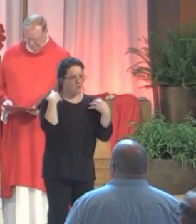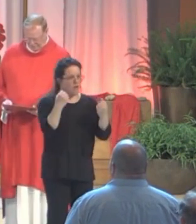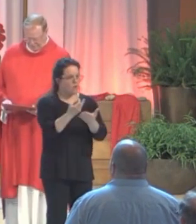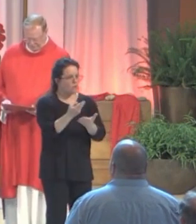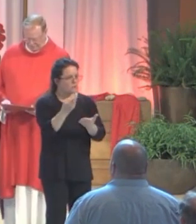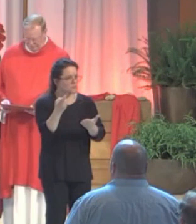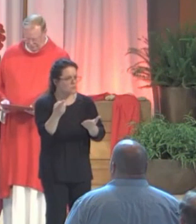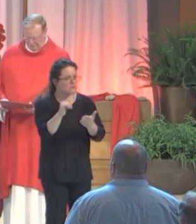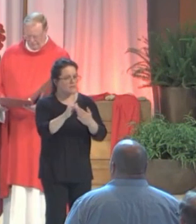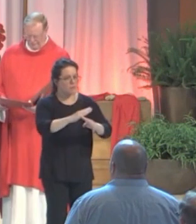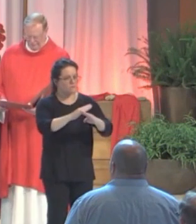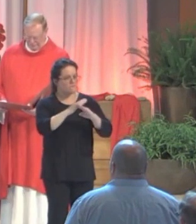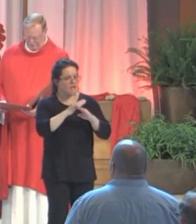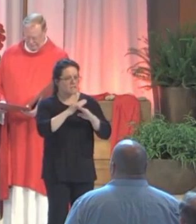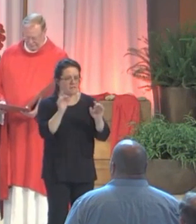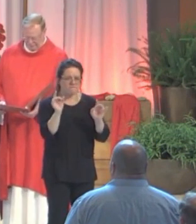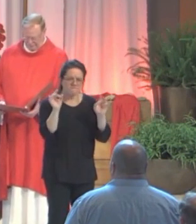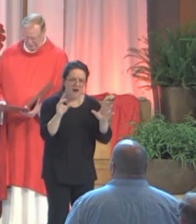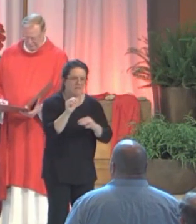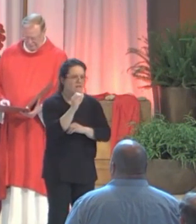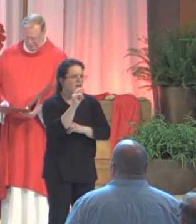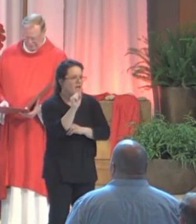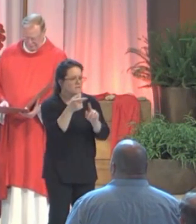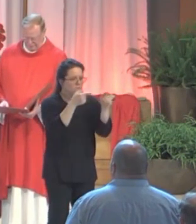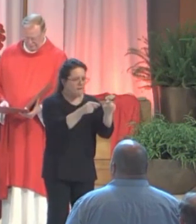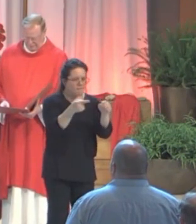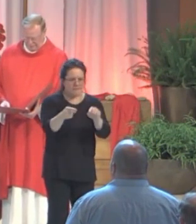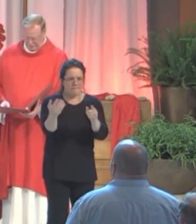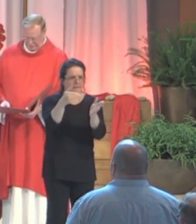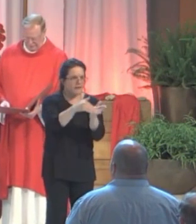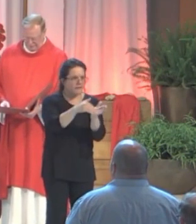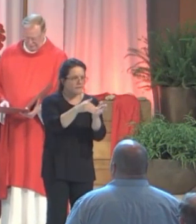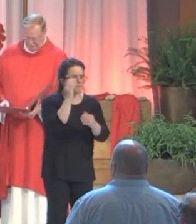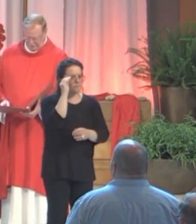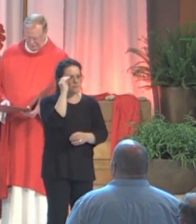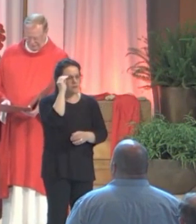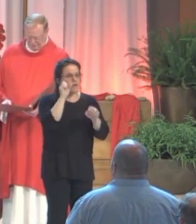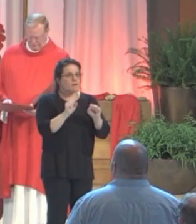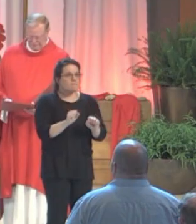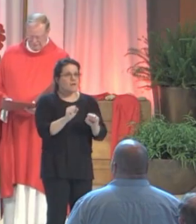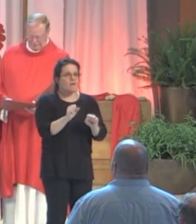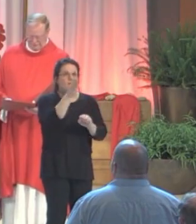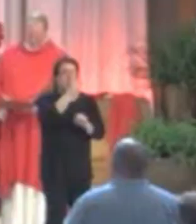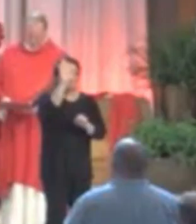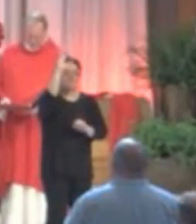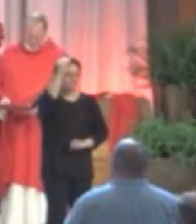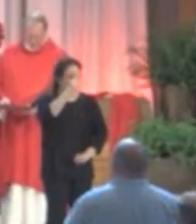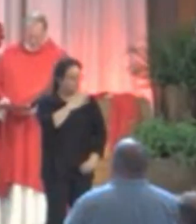resources that prevent these violent acts from happening again. So, political. May God's